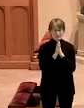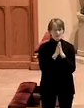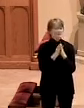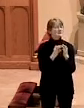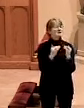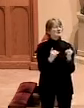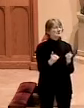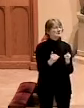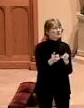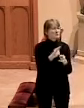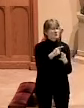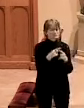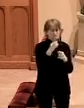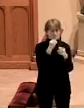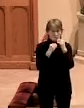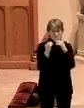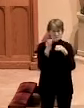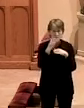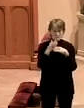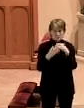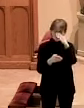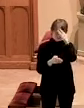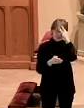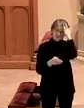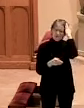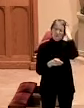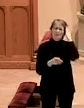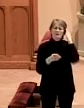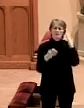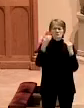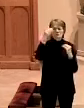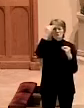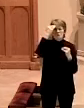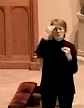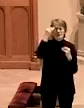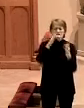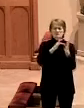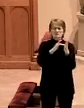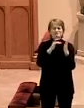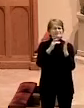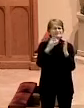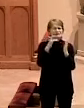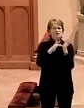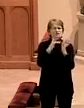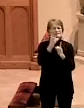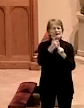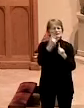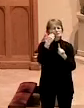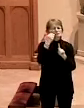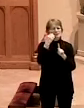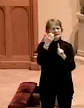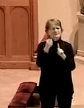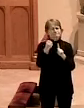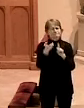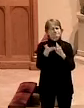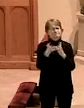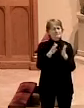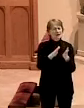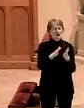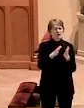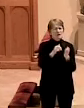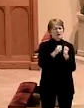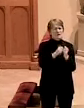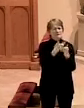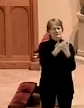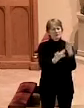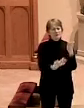in a similar way when supper was ending, knowing that he was about to reconcile all things in himself through the blood